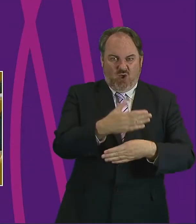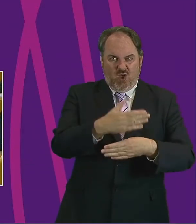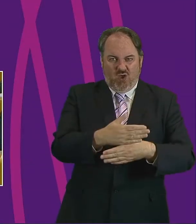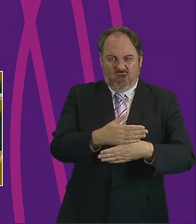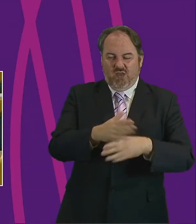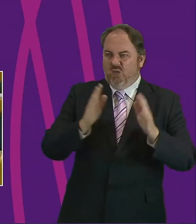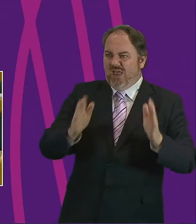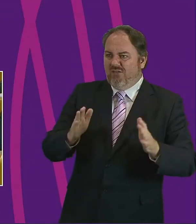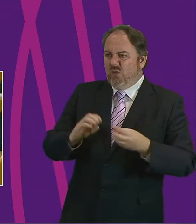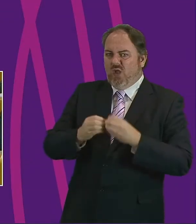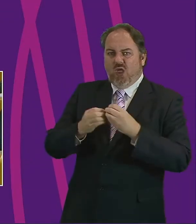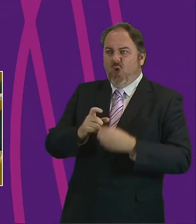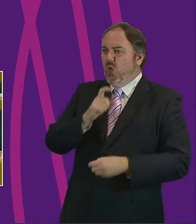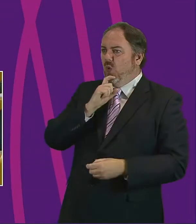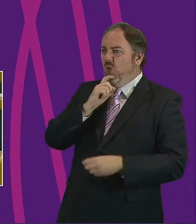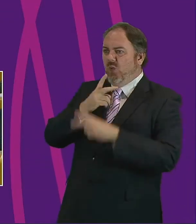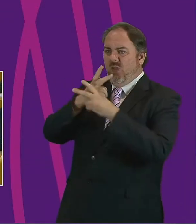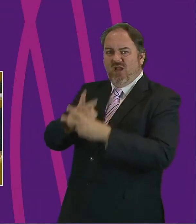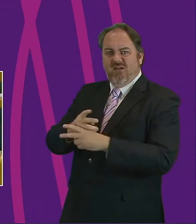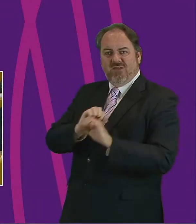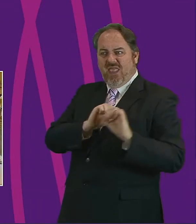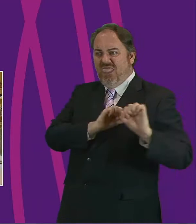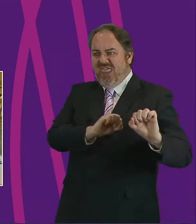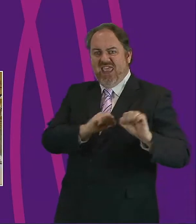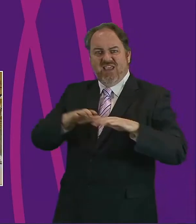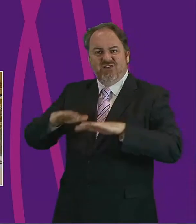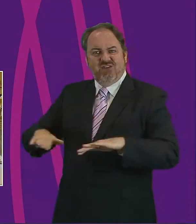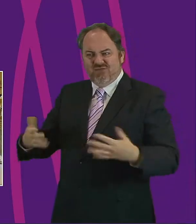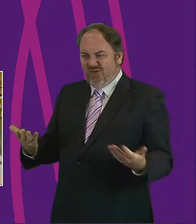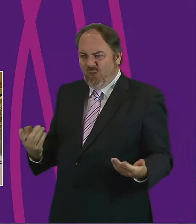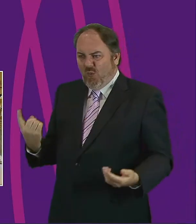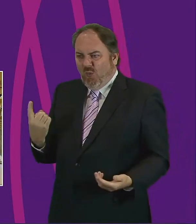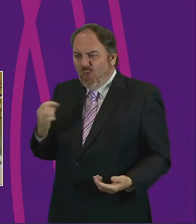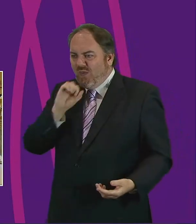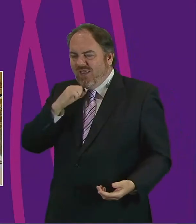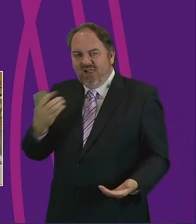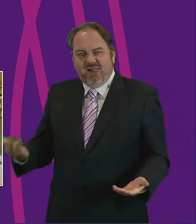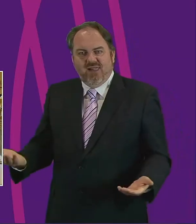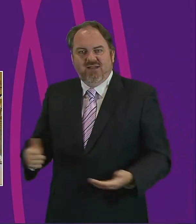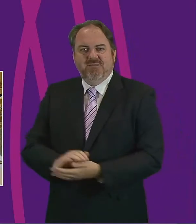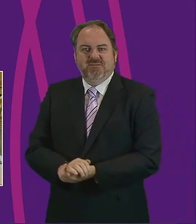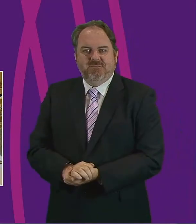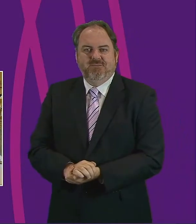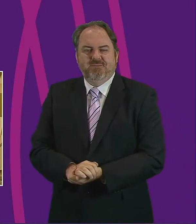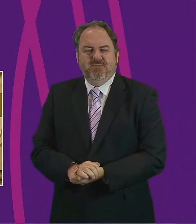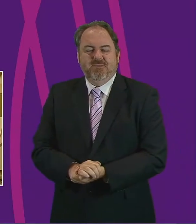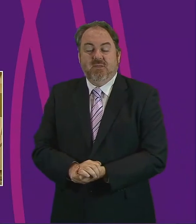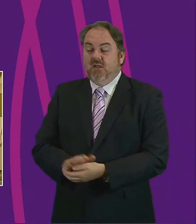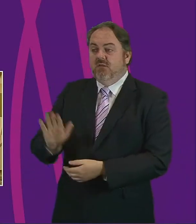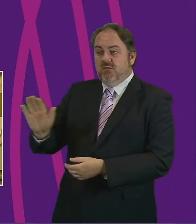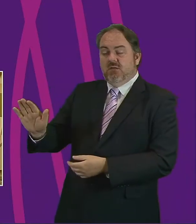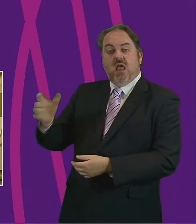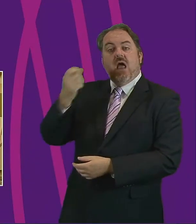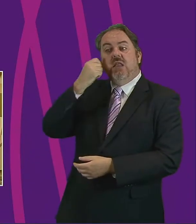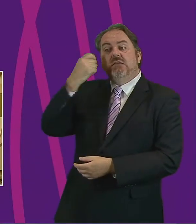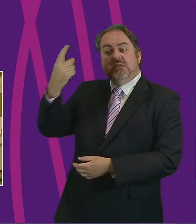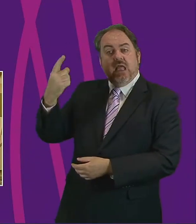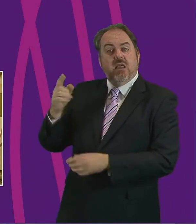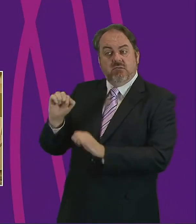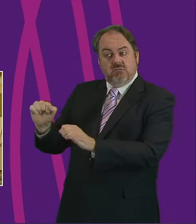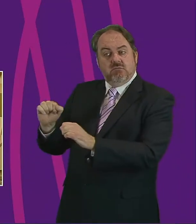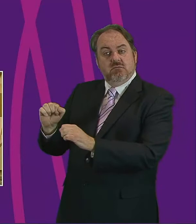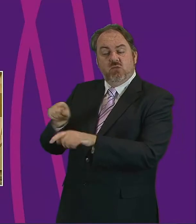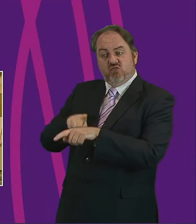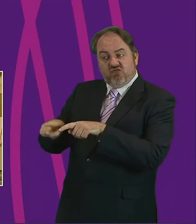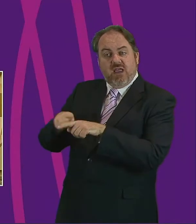to care for their children? Sir? I do recognise that Willie Rennie's been constructive, and I